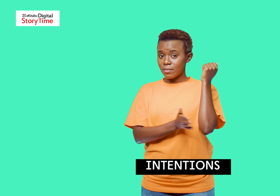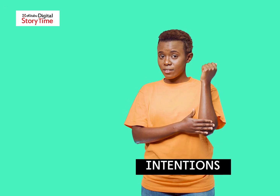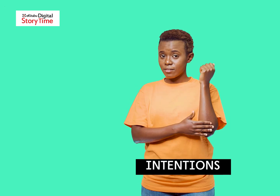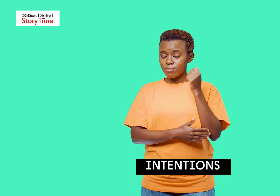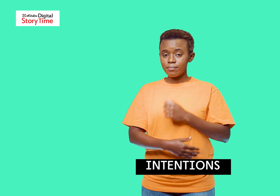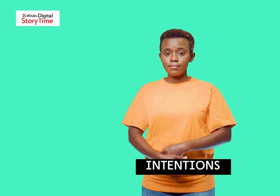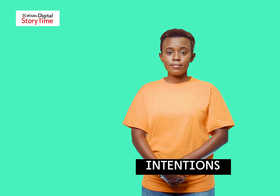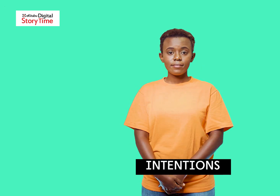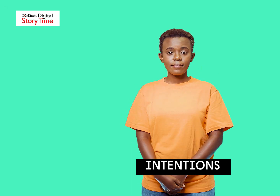Intentions.